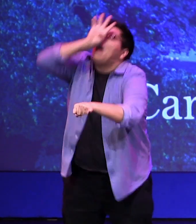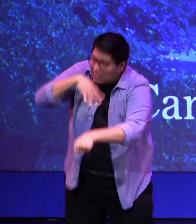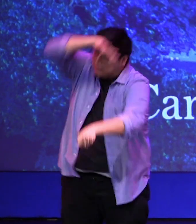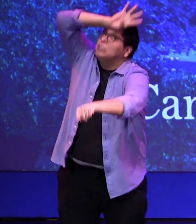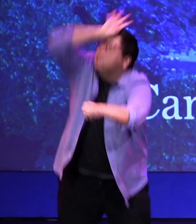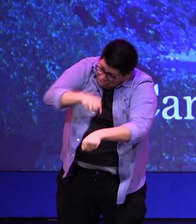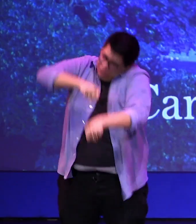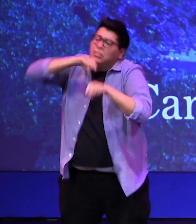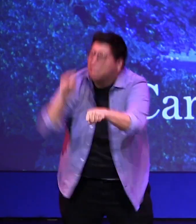Oh.